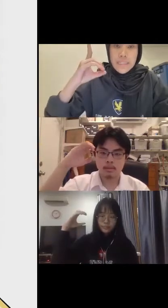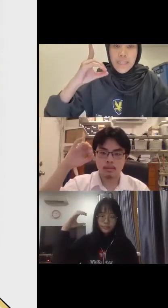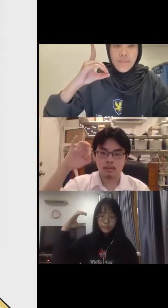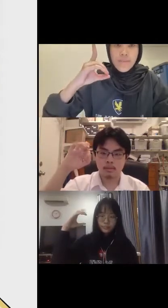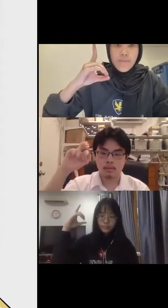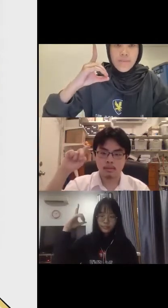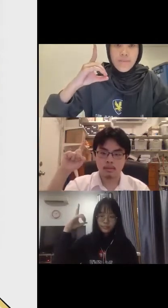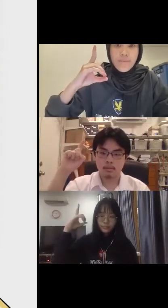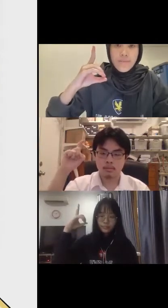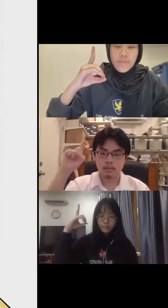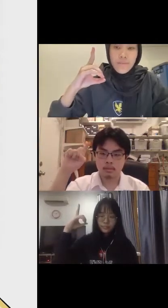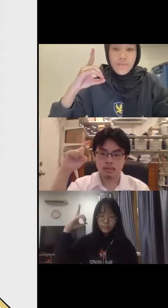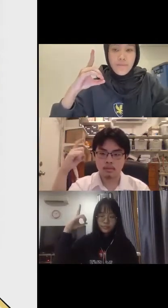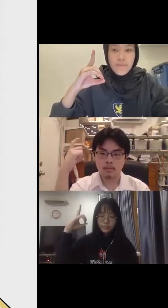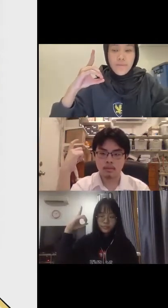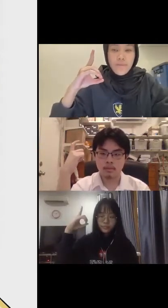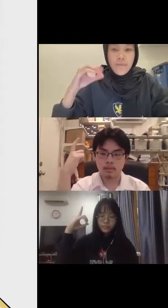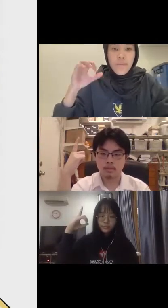D,